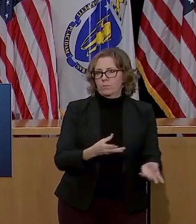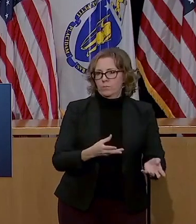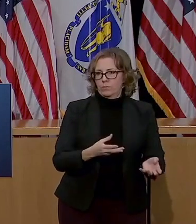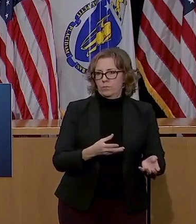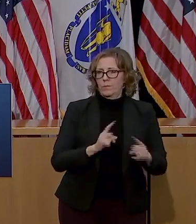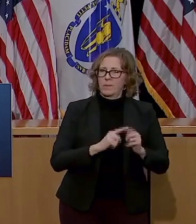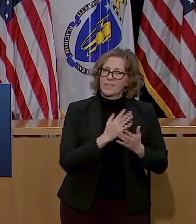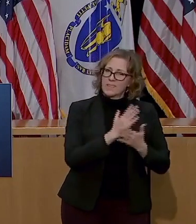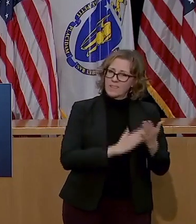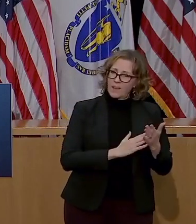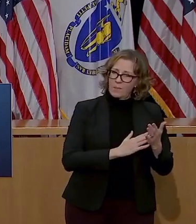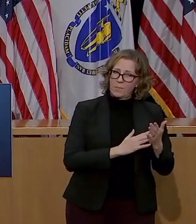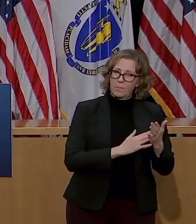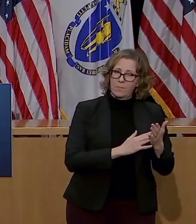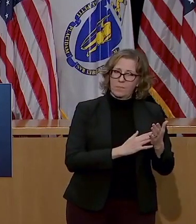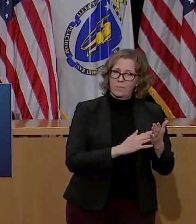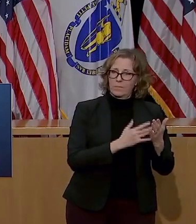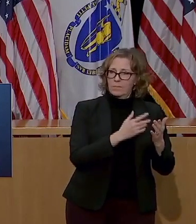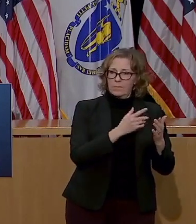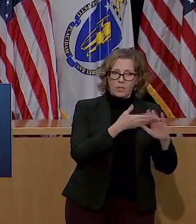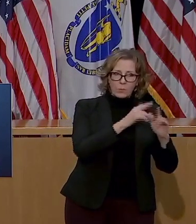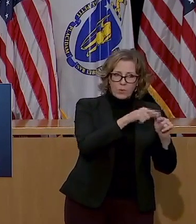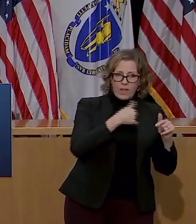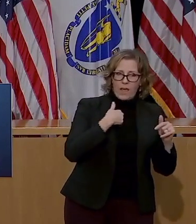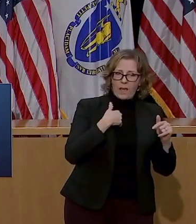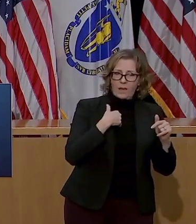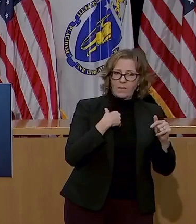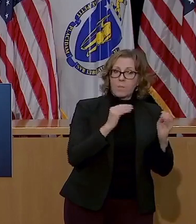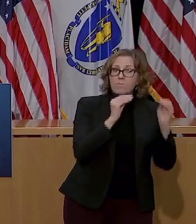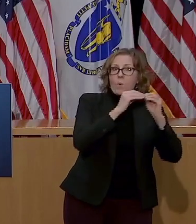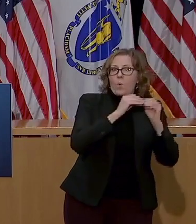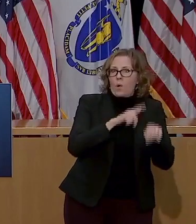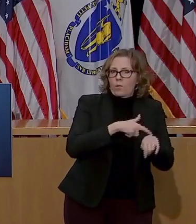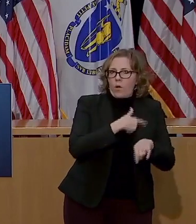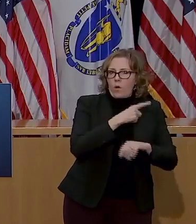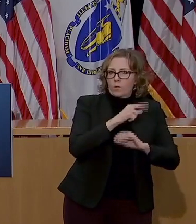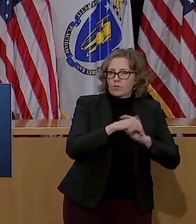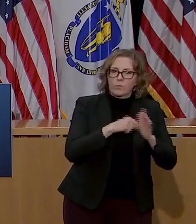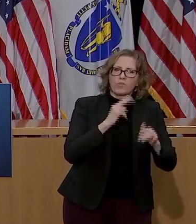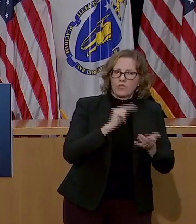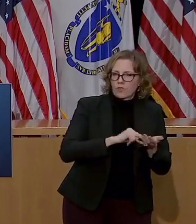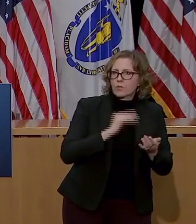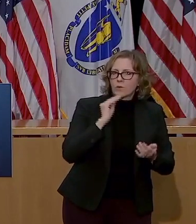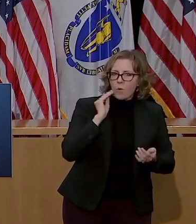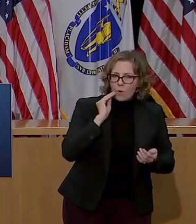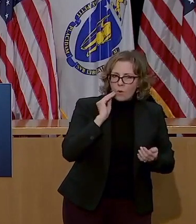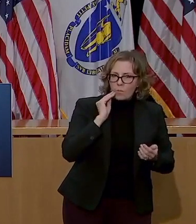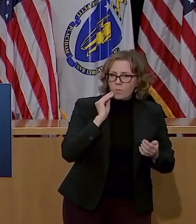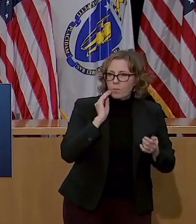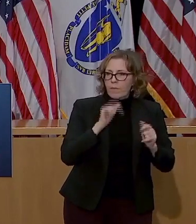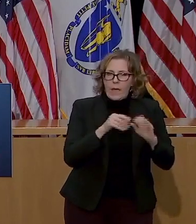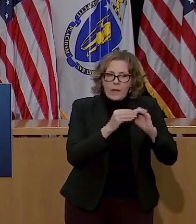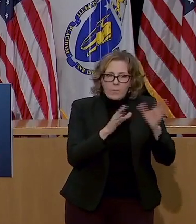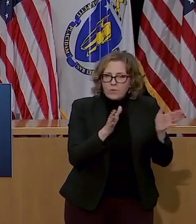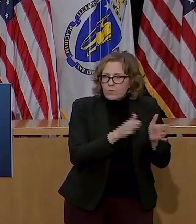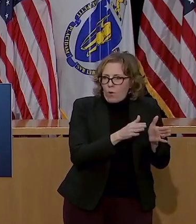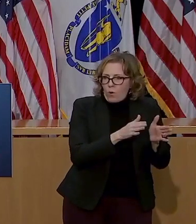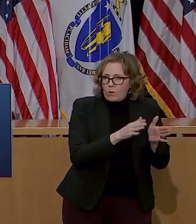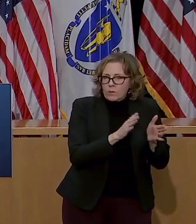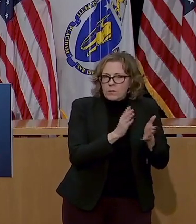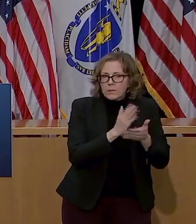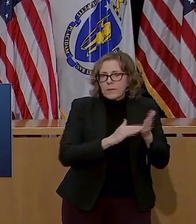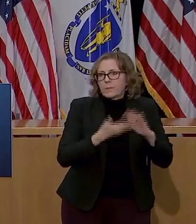care communities than others. We didn't have enough vaccine to serve the size of the population